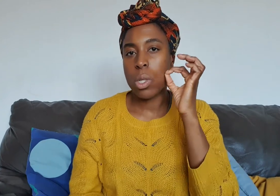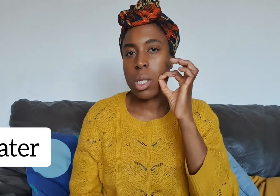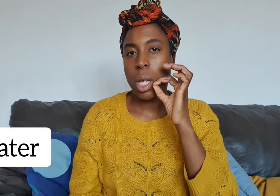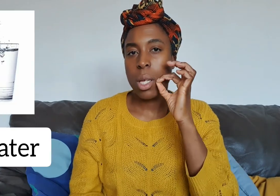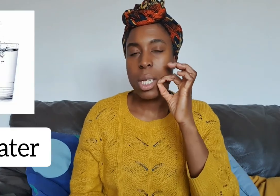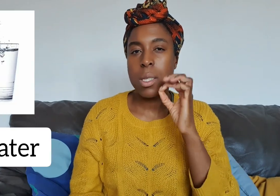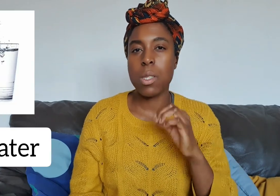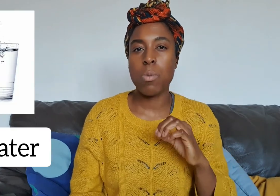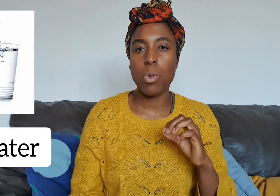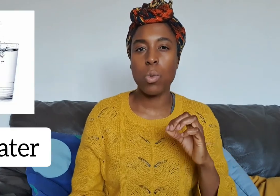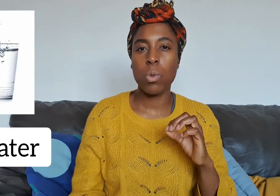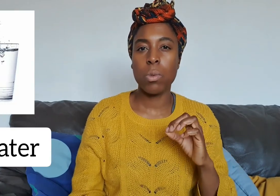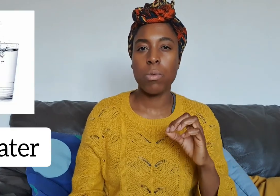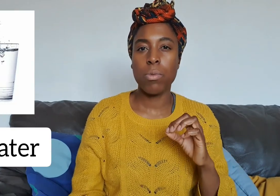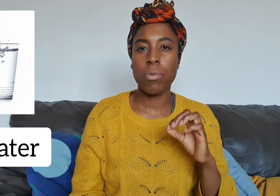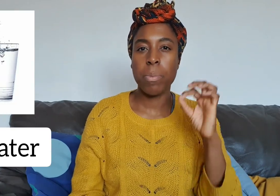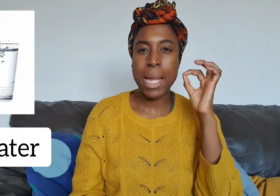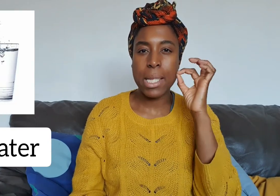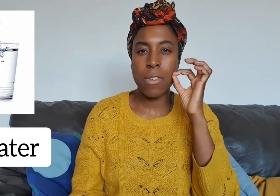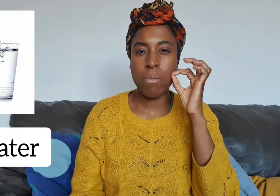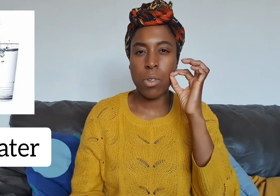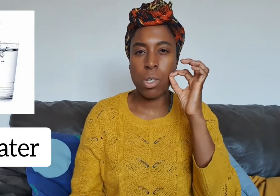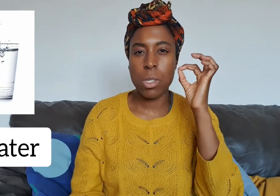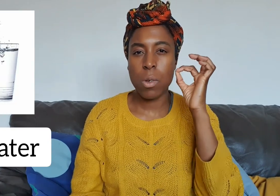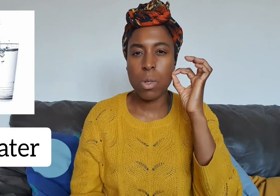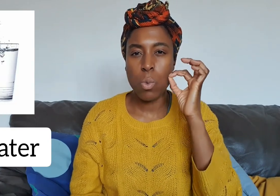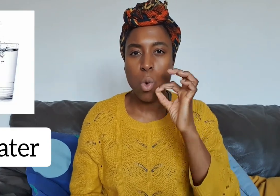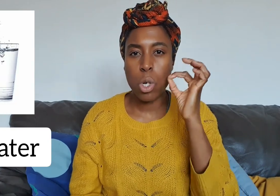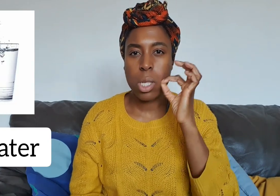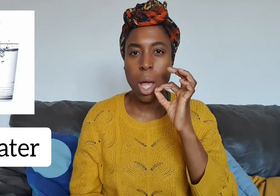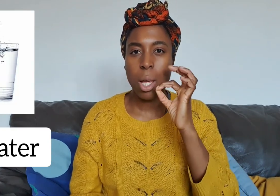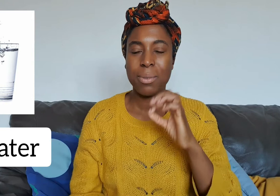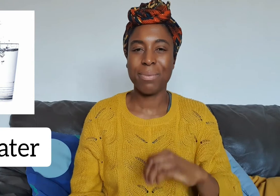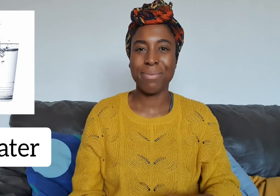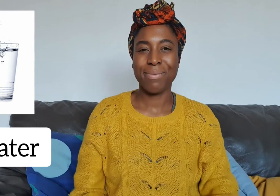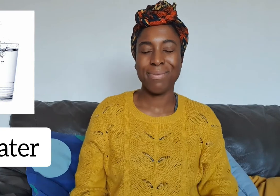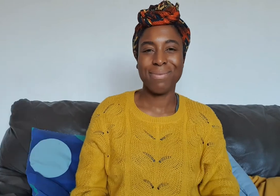Water. In small repetitive motion. So water.